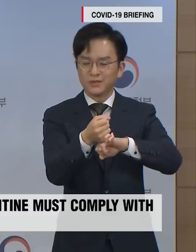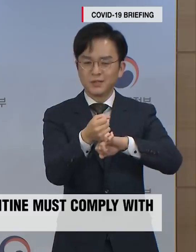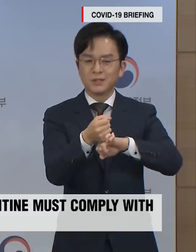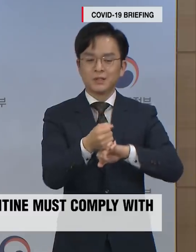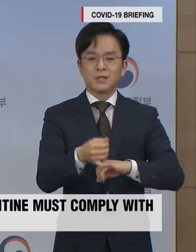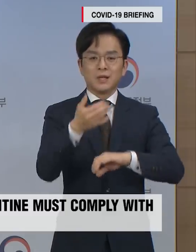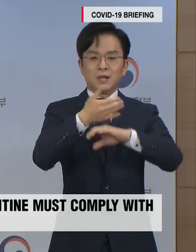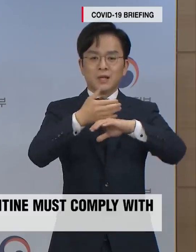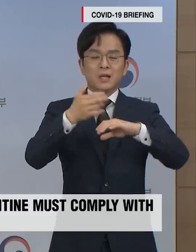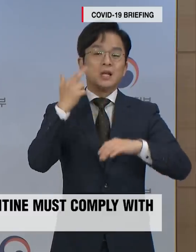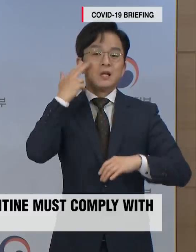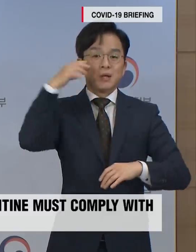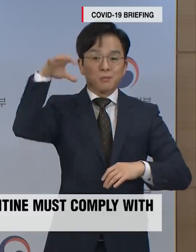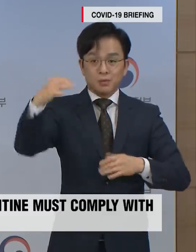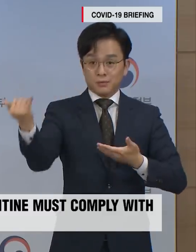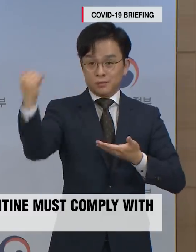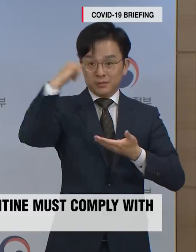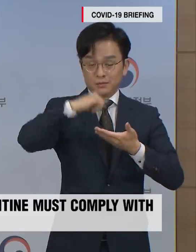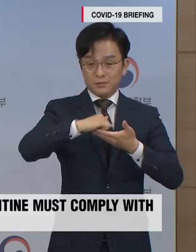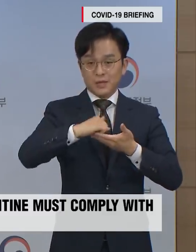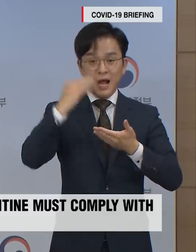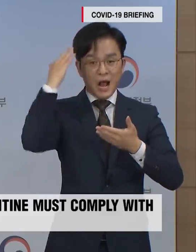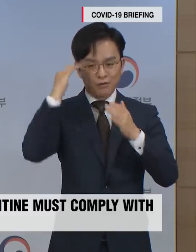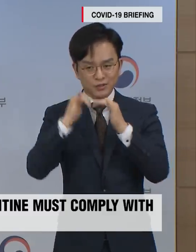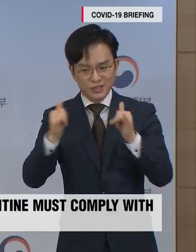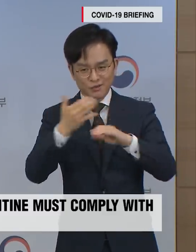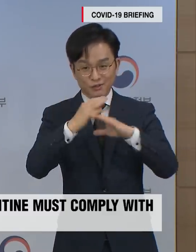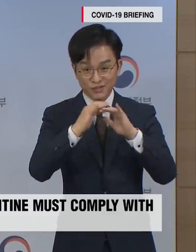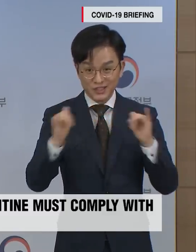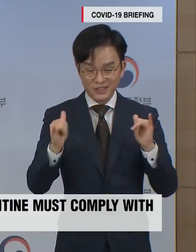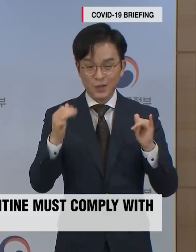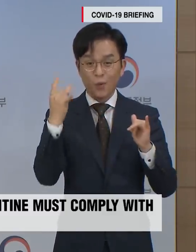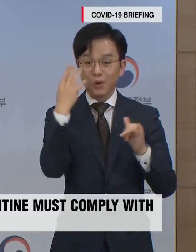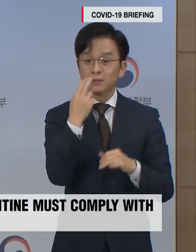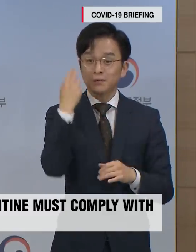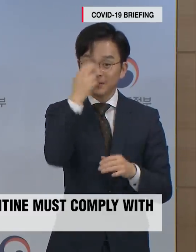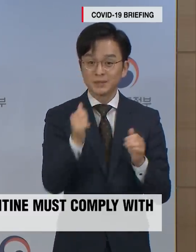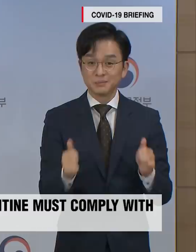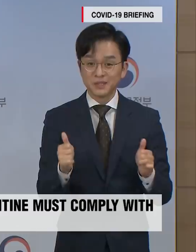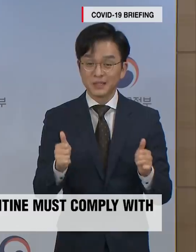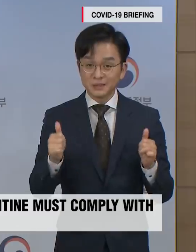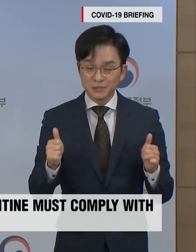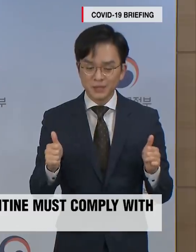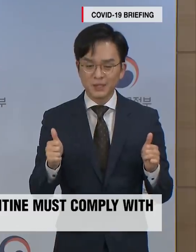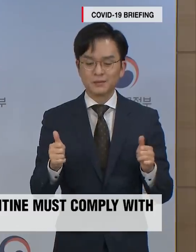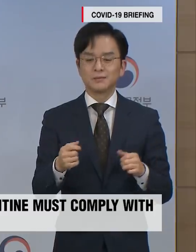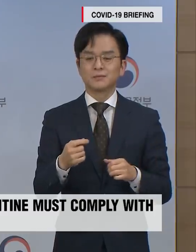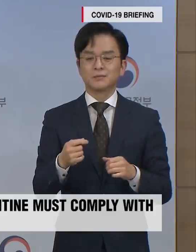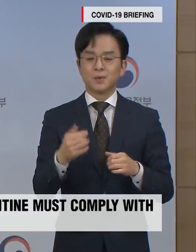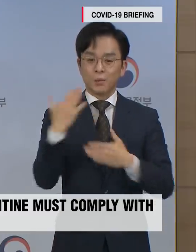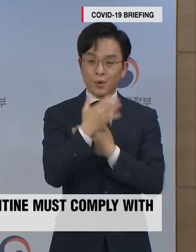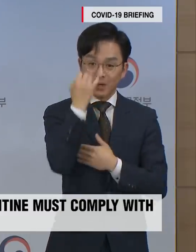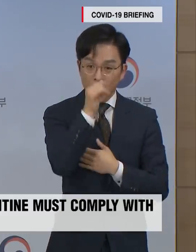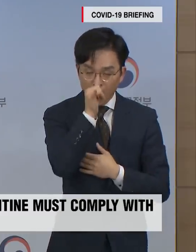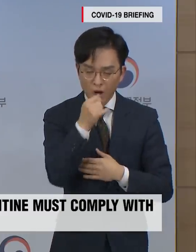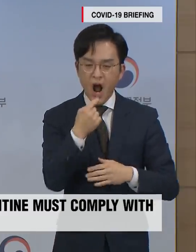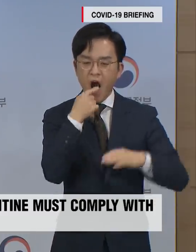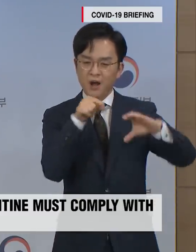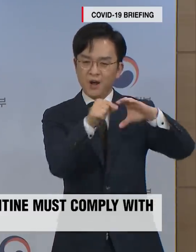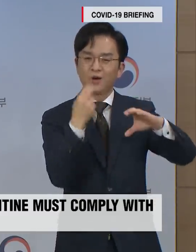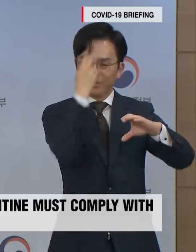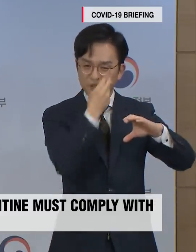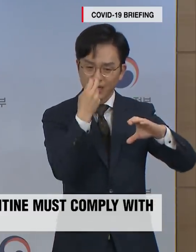the U.S. So for the Korean citizens and foreigners coming in from the U.S., before we used to test those